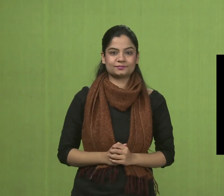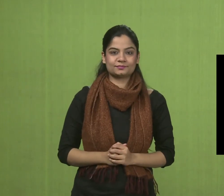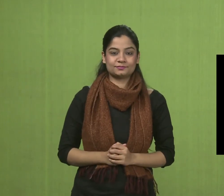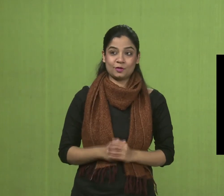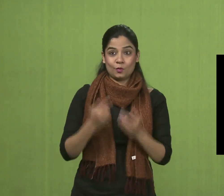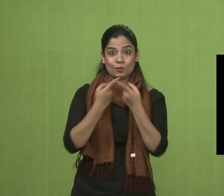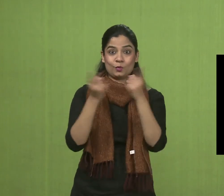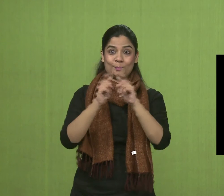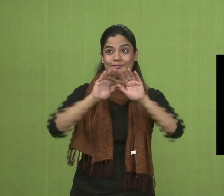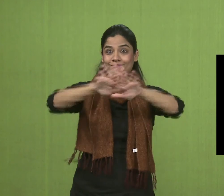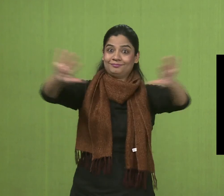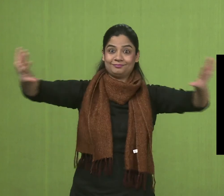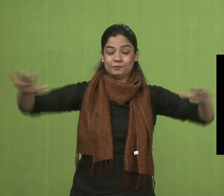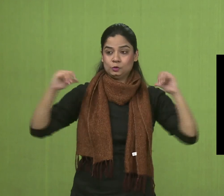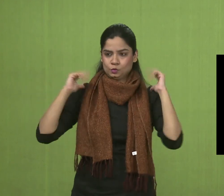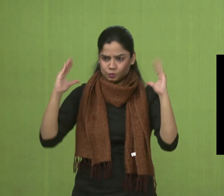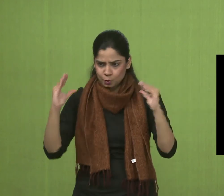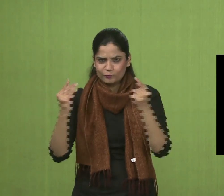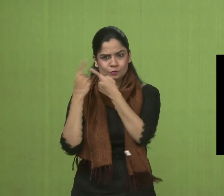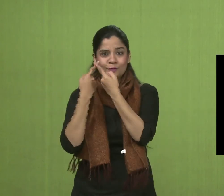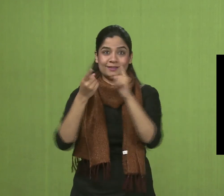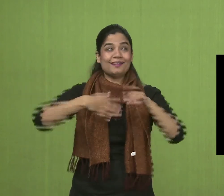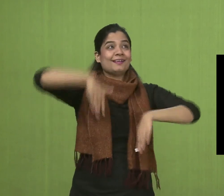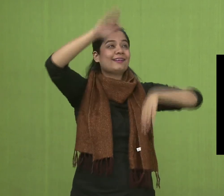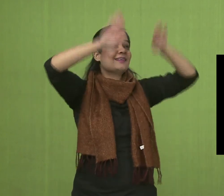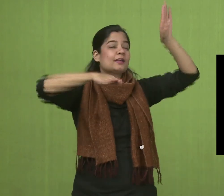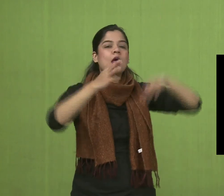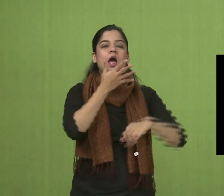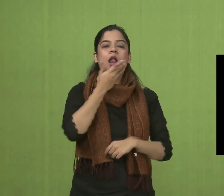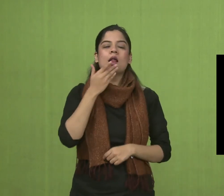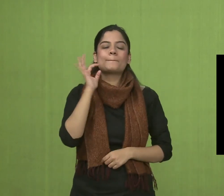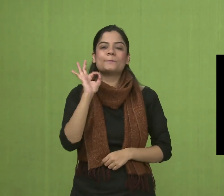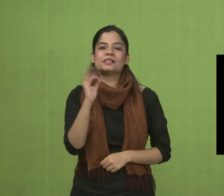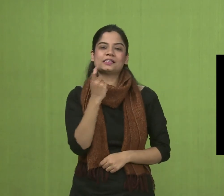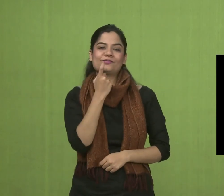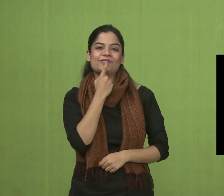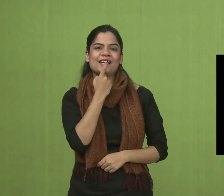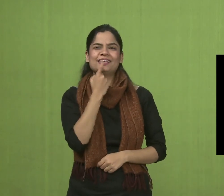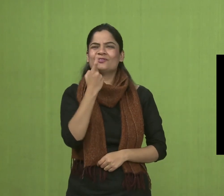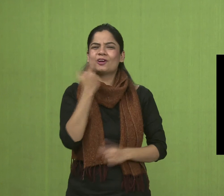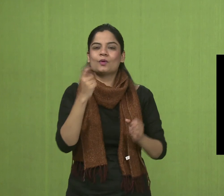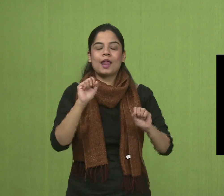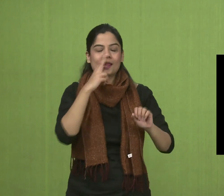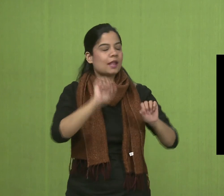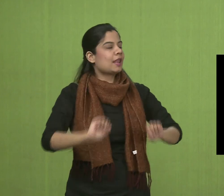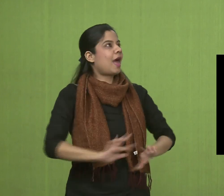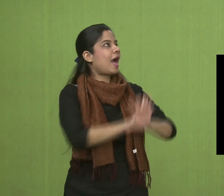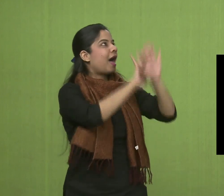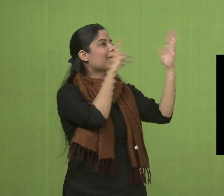Colors. Colors of the walls. It's always good to go for whites or lighter colors in the wall, and the lighter